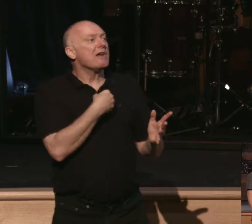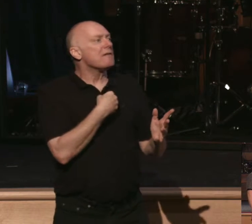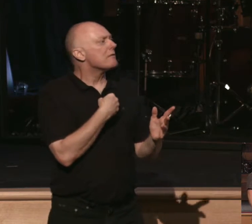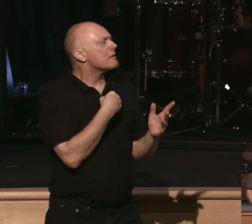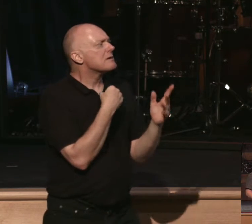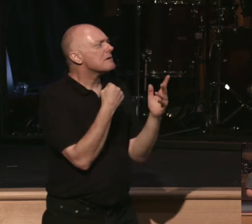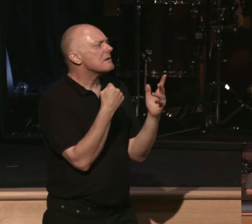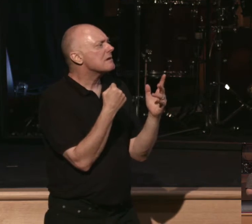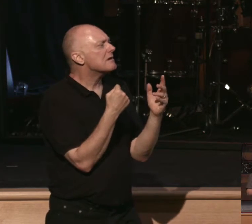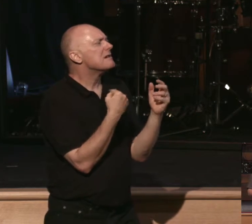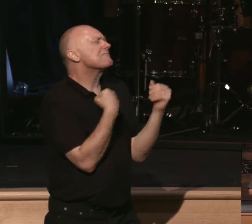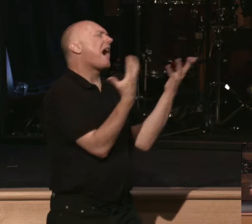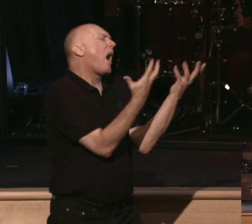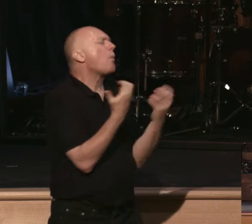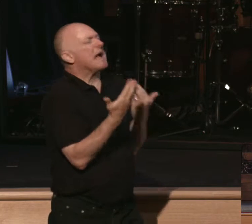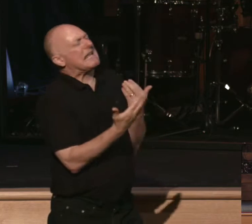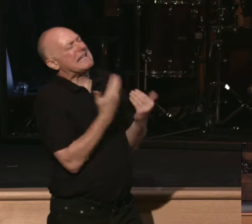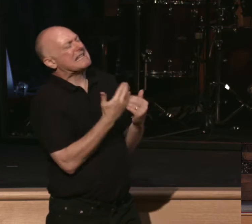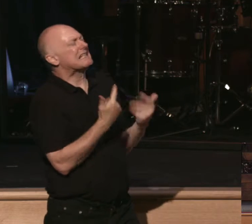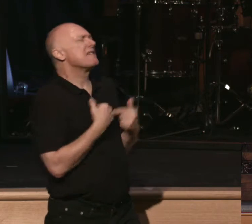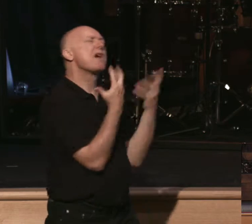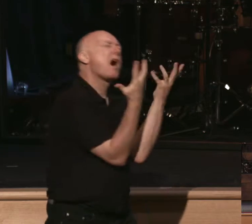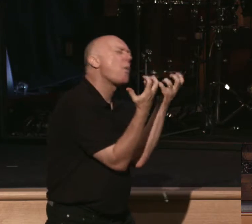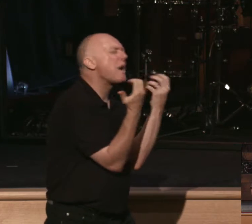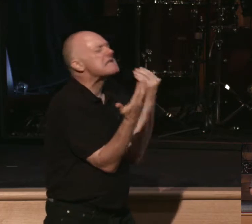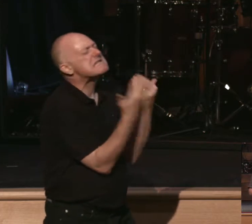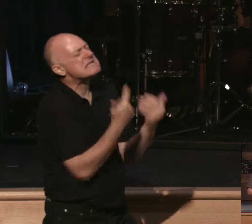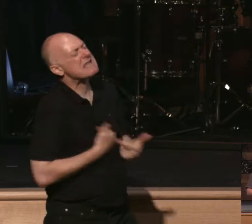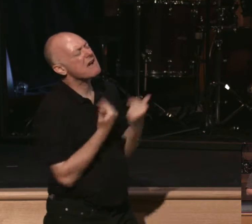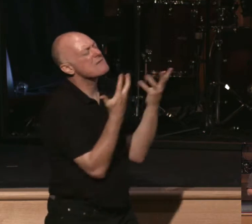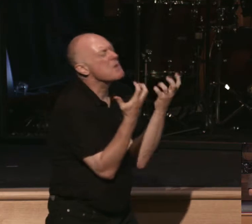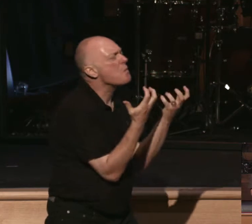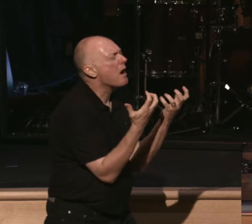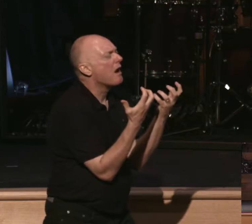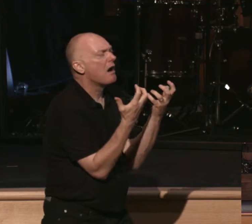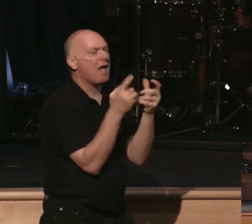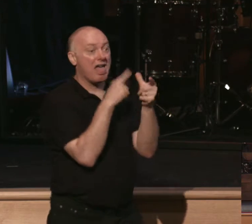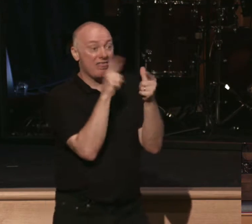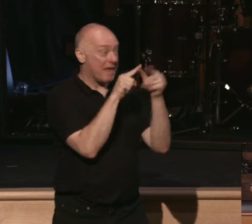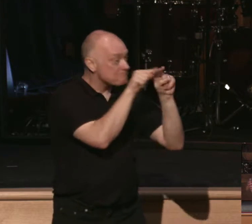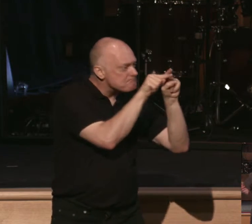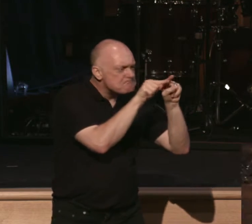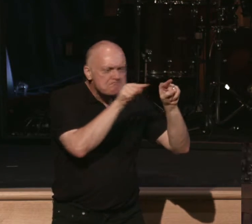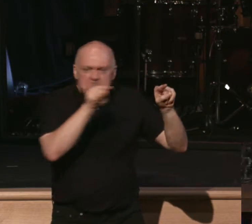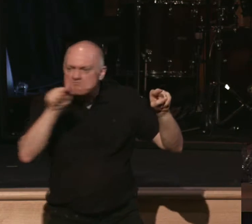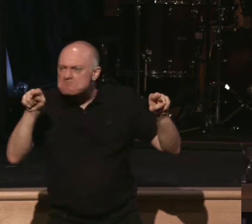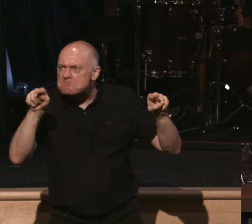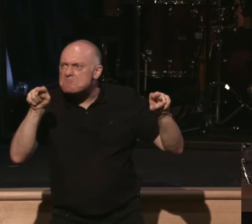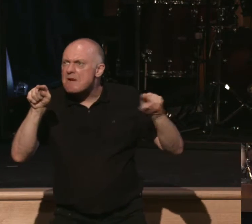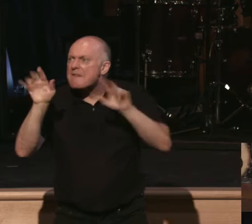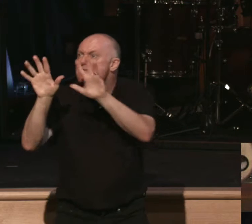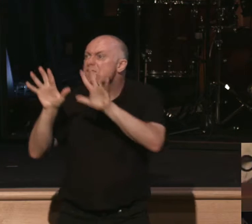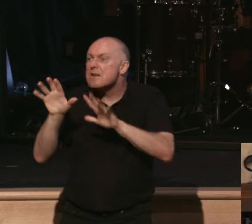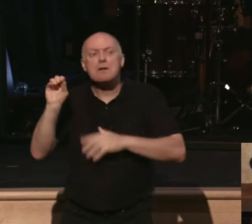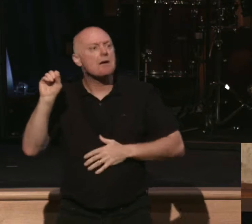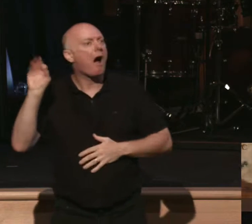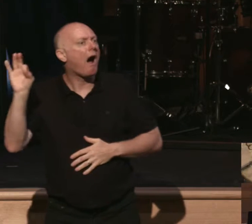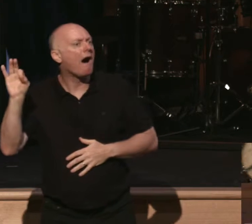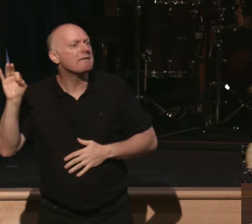after just easy, I want things to be easy, then we will have this huge fear